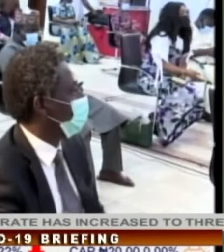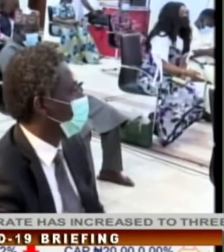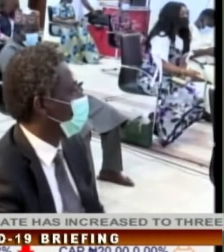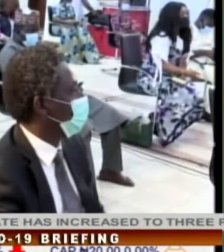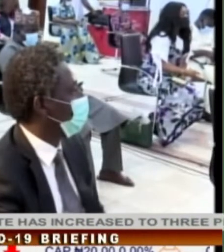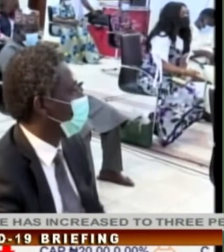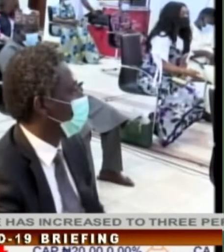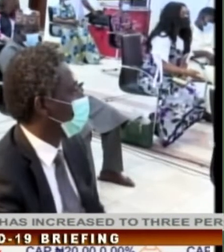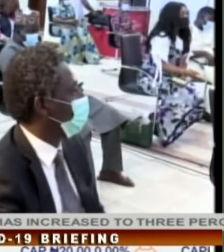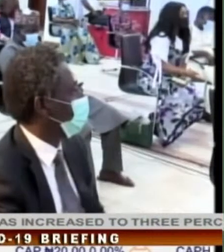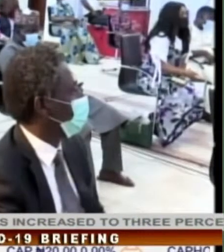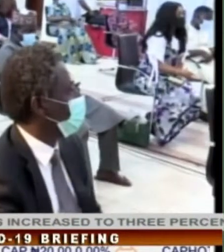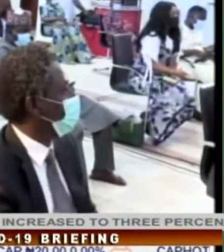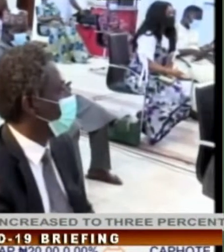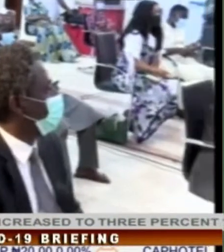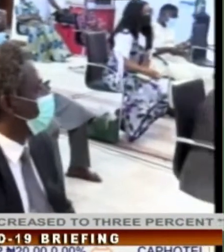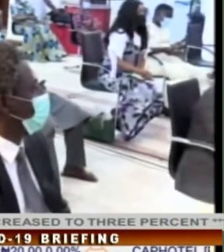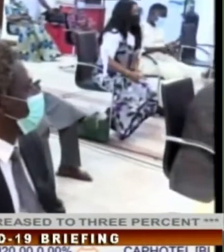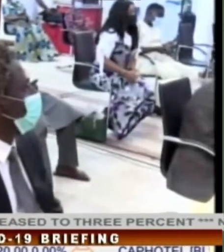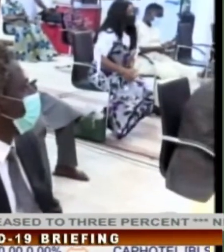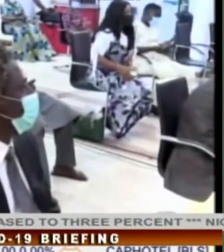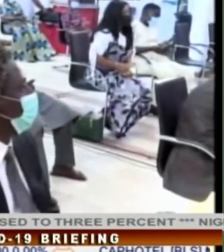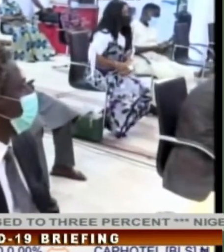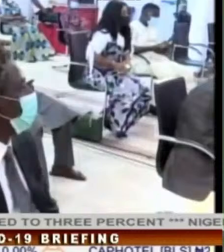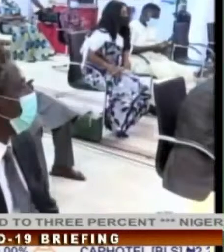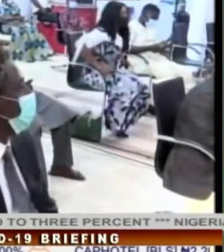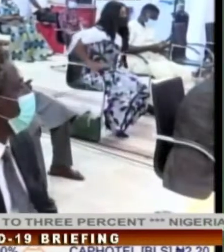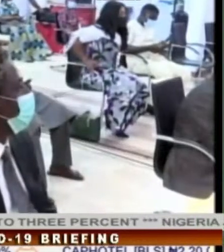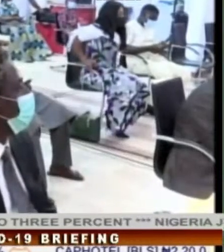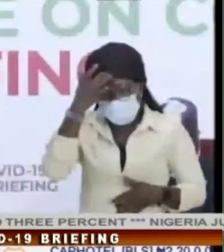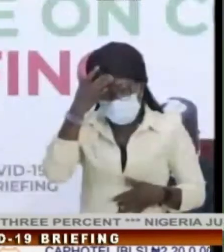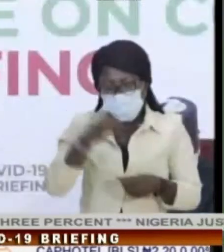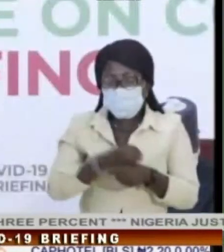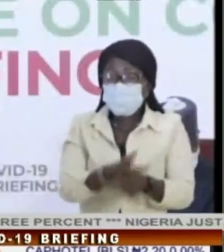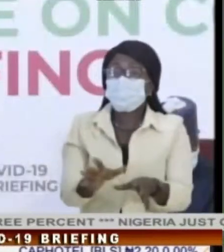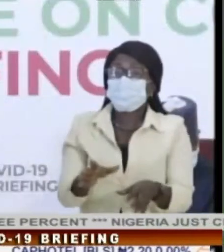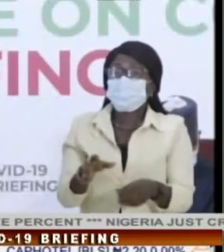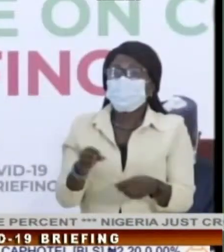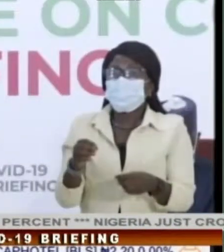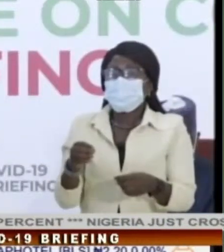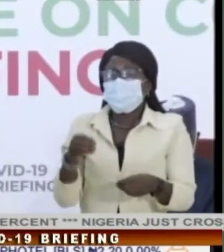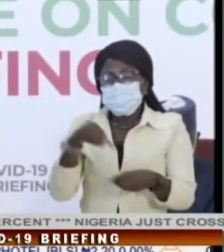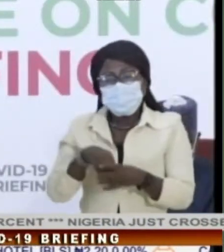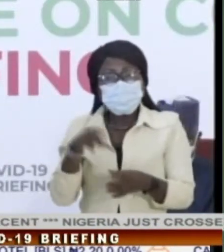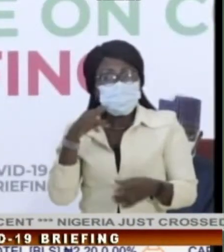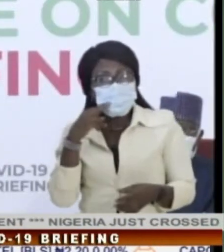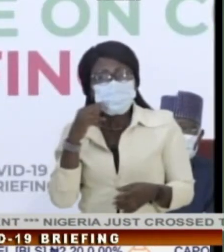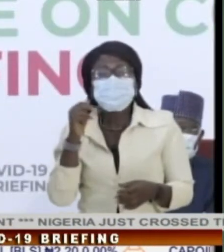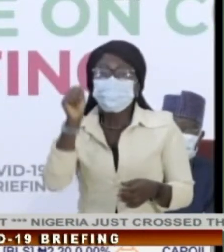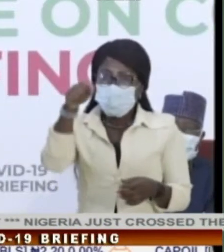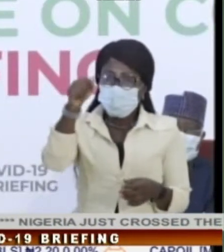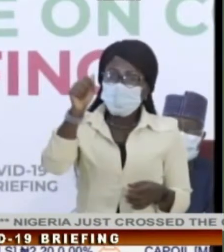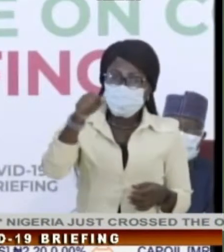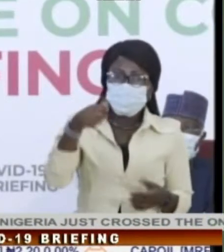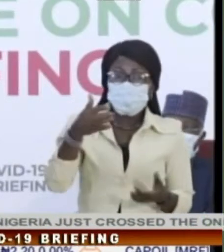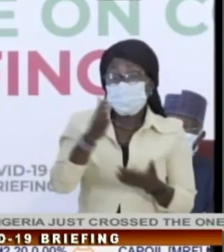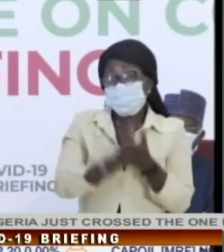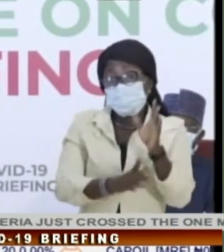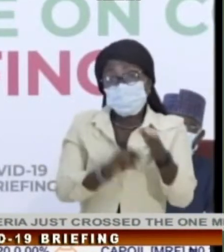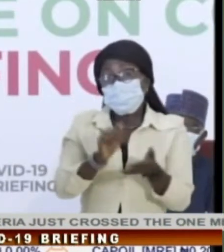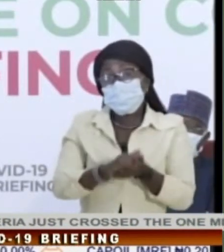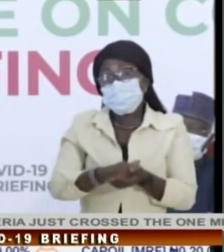Reinfection of COVID-19? Absolutely. There are instances of where people have been positive, they become negative, and then they get reinfected. So